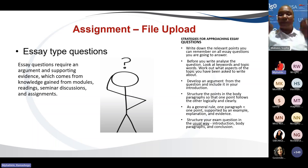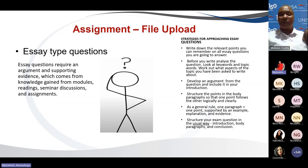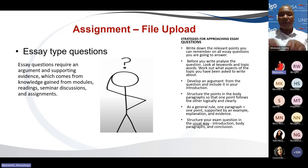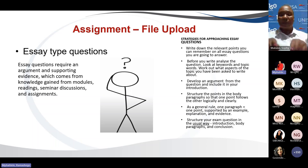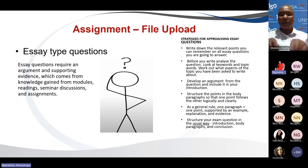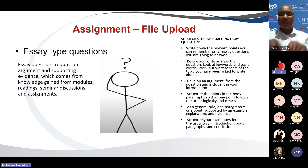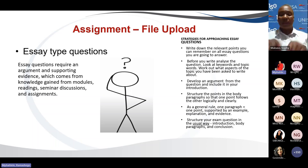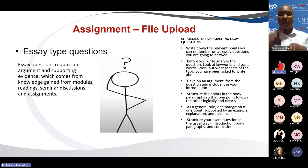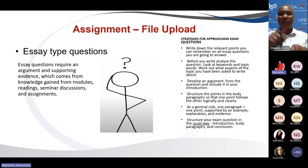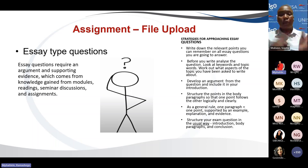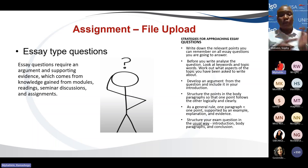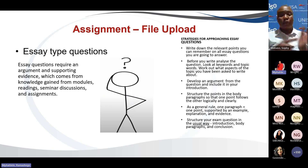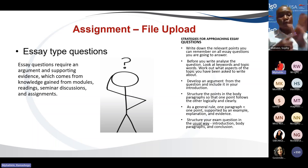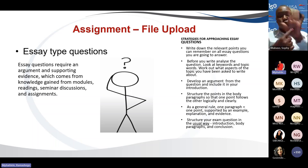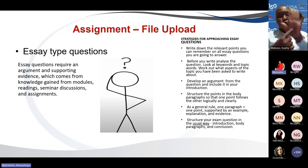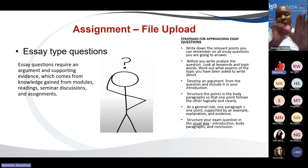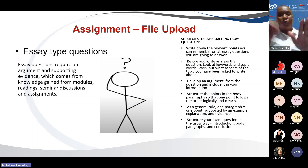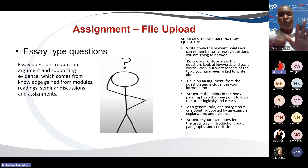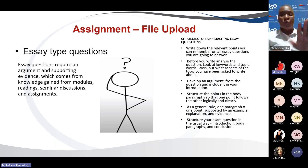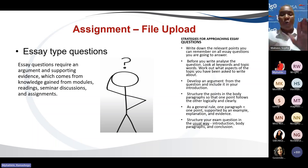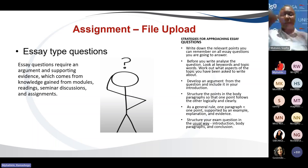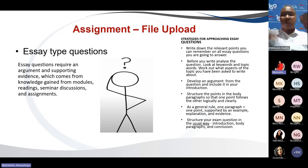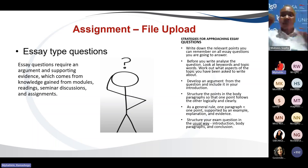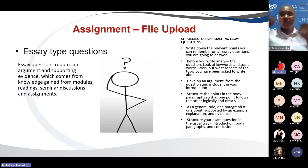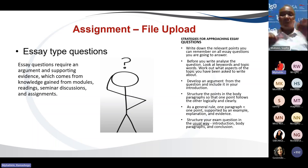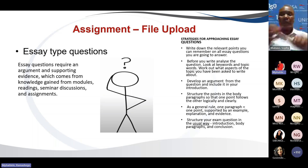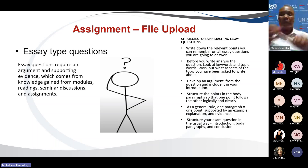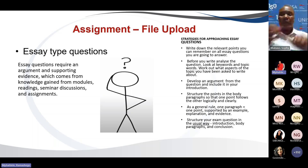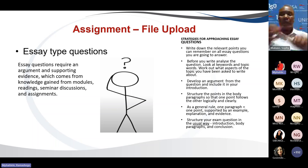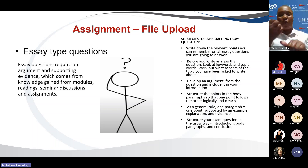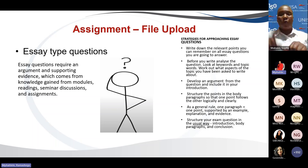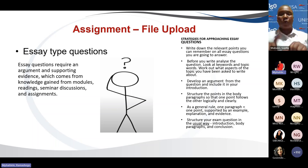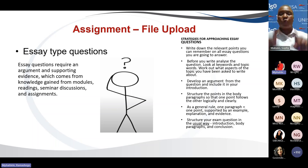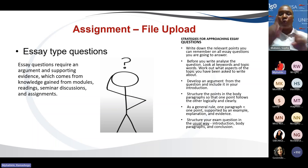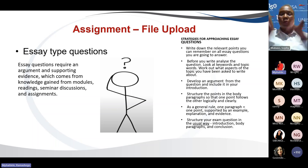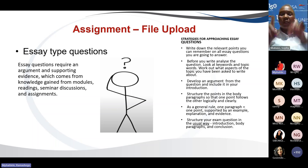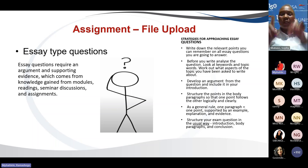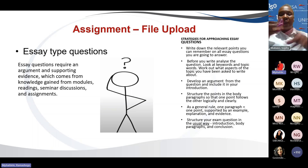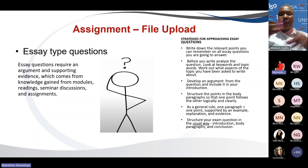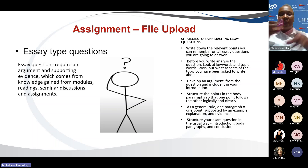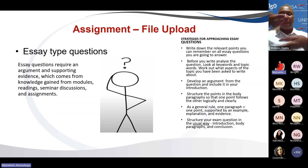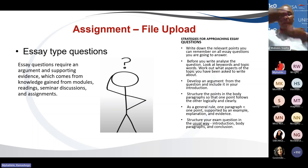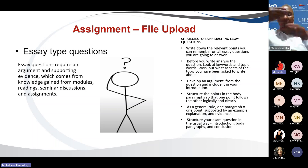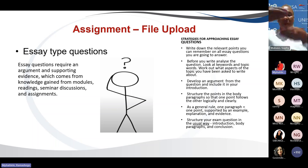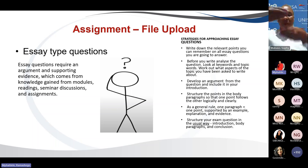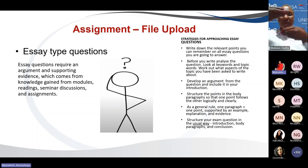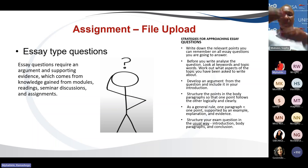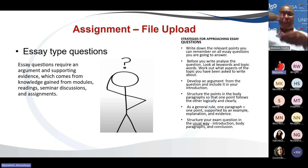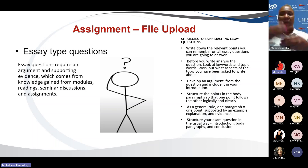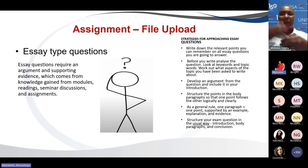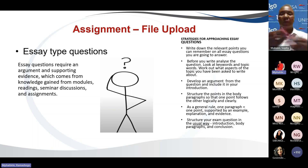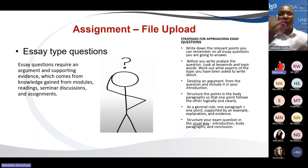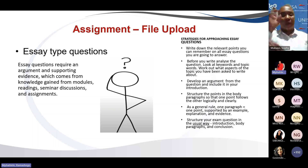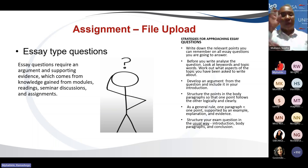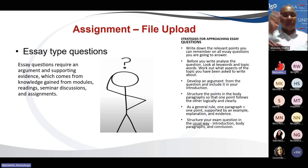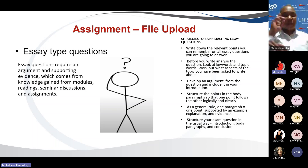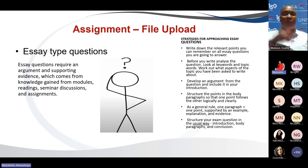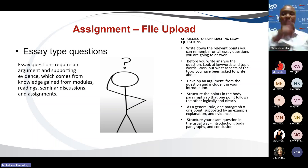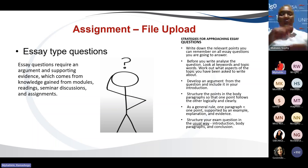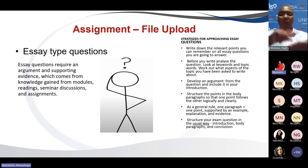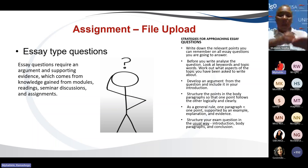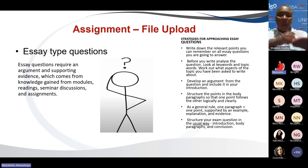are showing your assessment or your question paper. Remember, if you are using a laptop to see